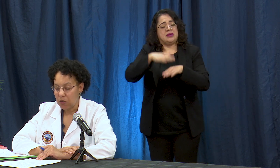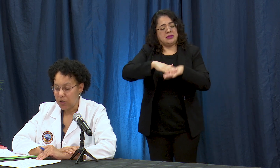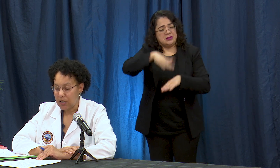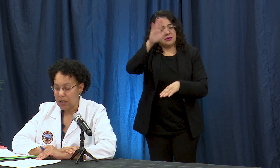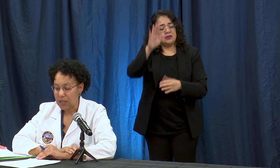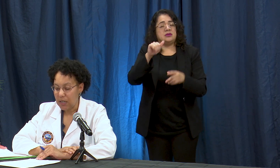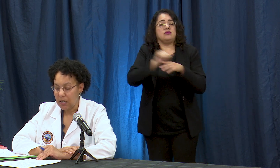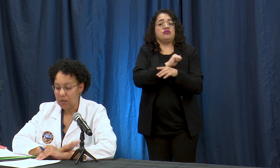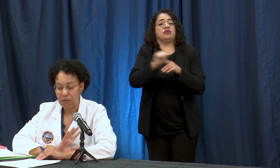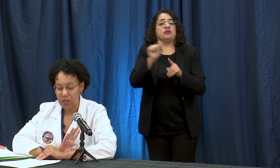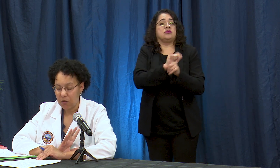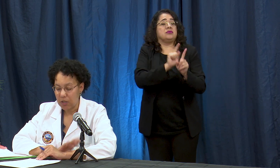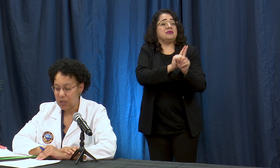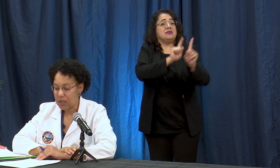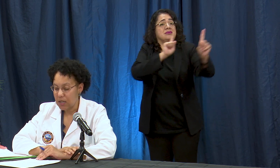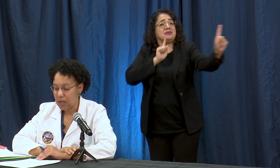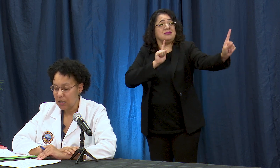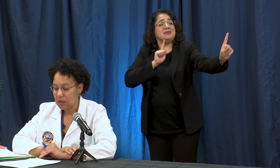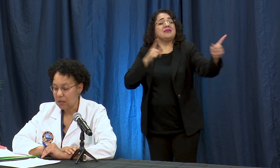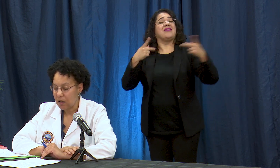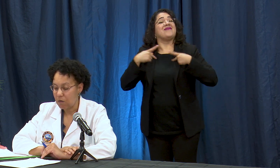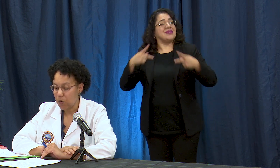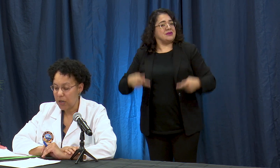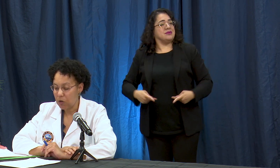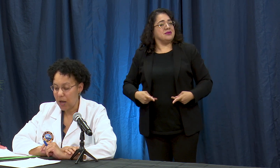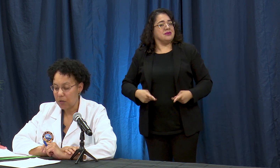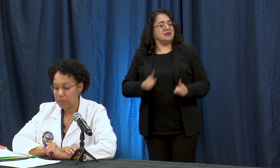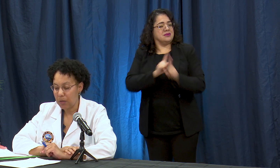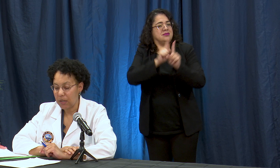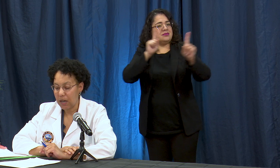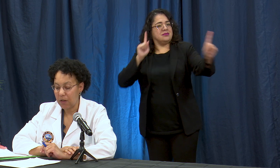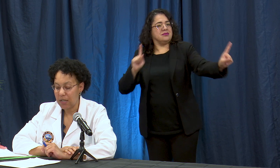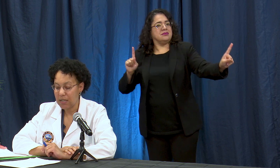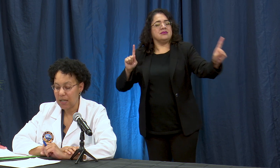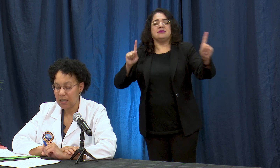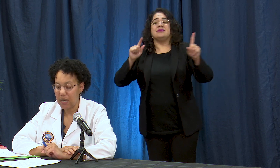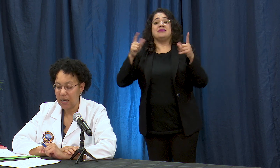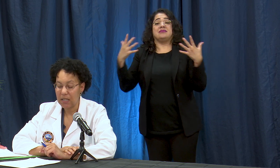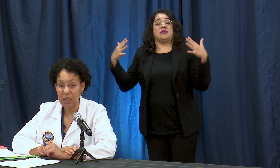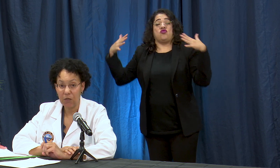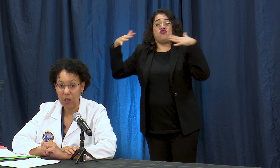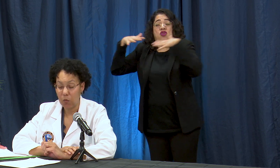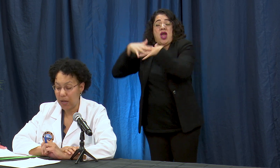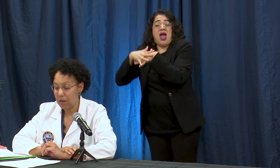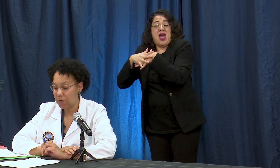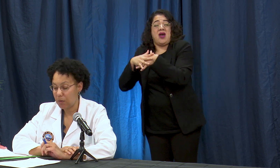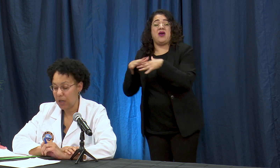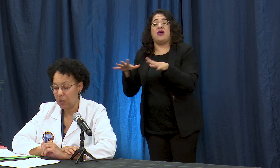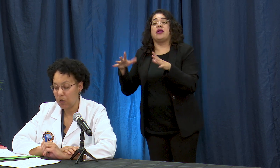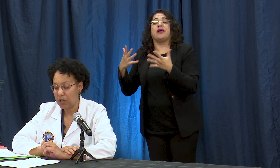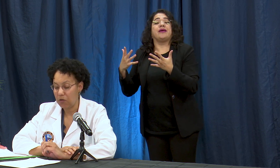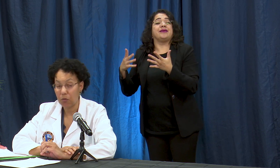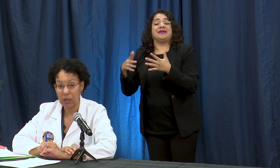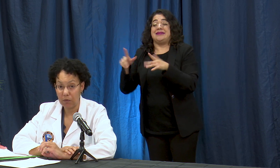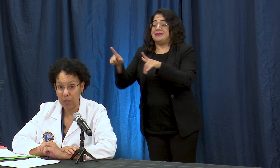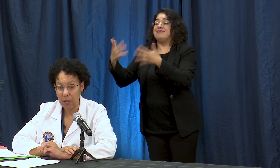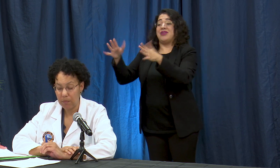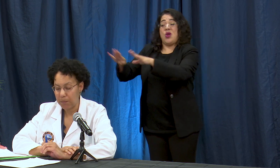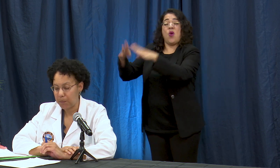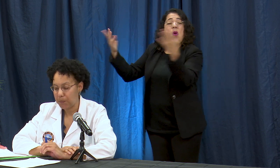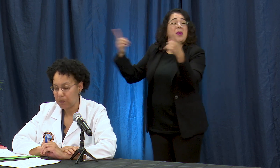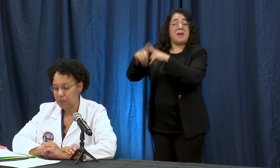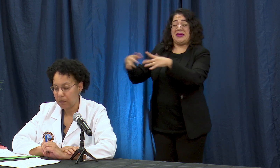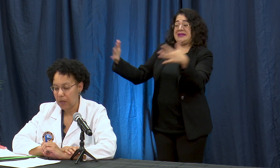practicing social distancing, physical distancing, avoiding crowded public areas and staying 6 feet away from anyone you don't live